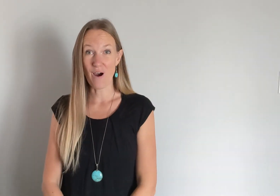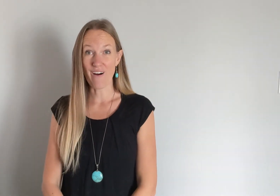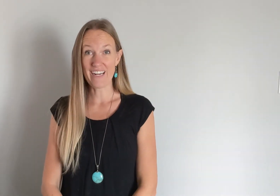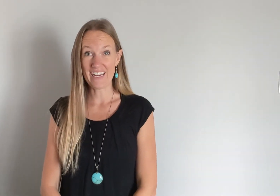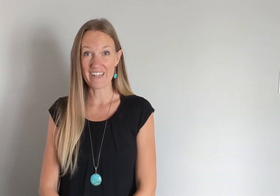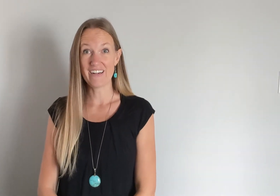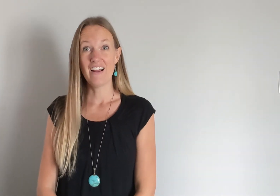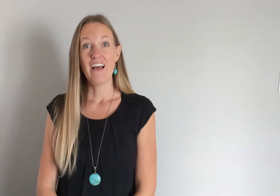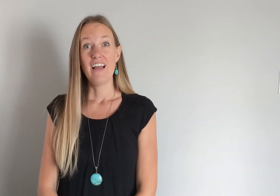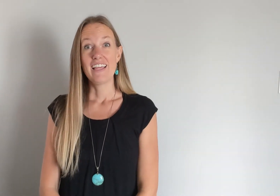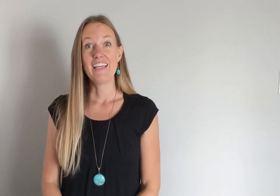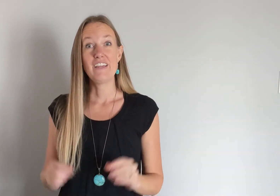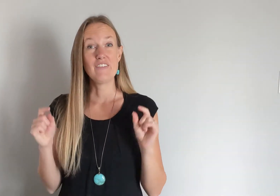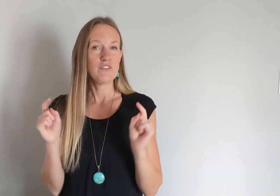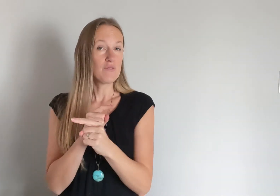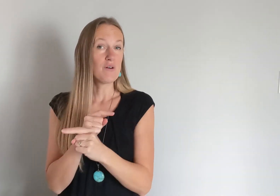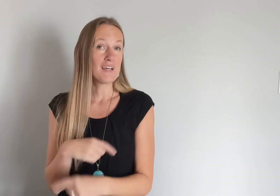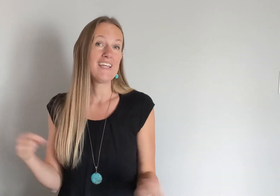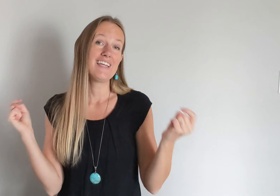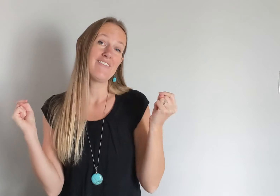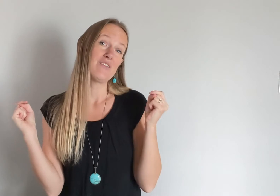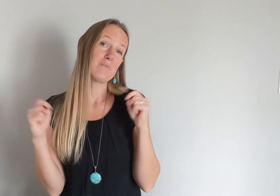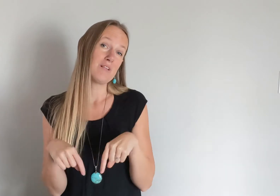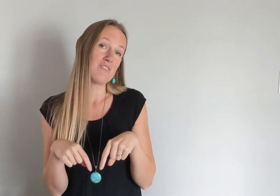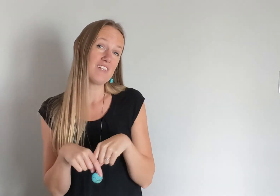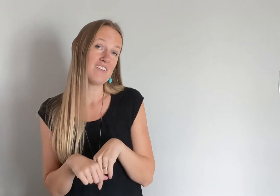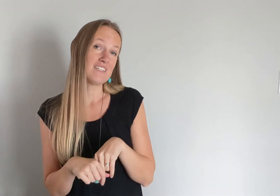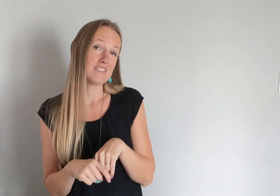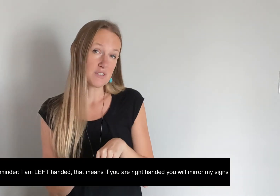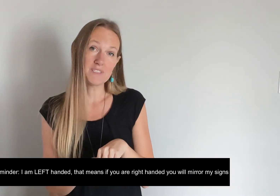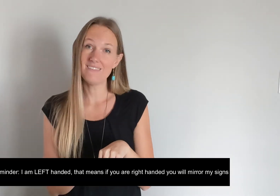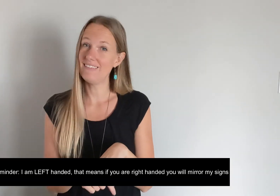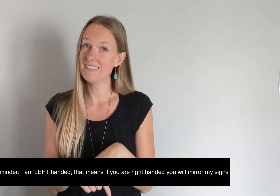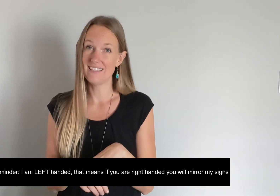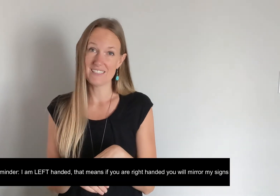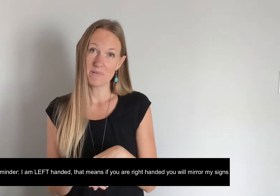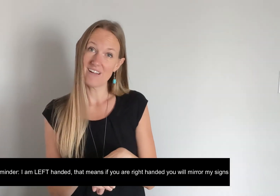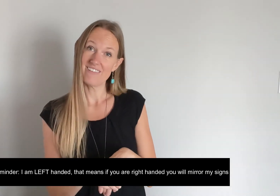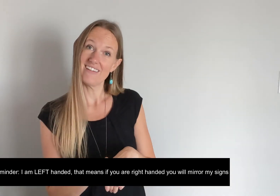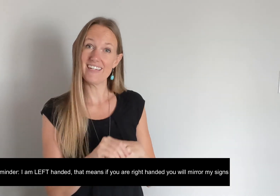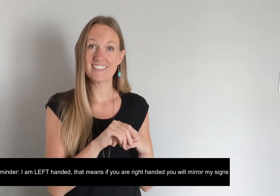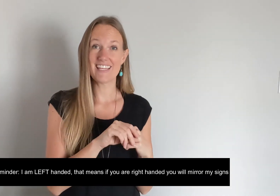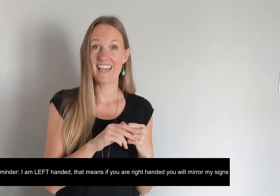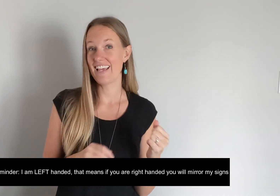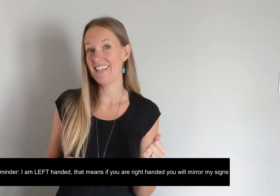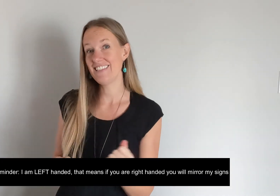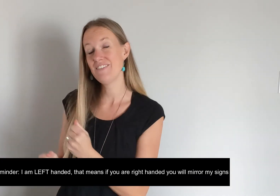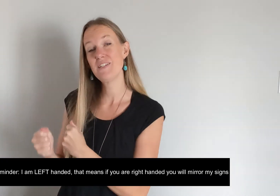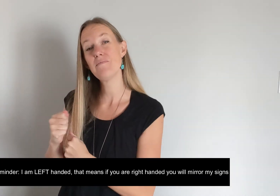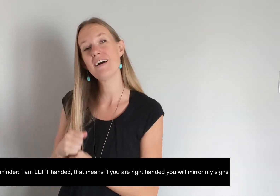are here. If you don't know already, if you look below the video in the description, there's a link to print off the lyrics, and if you don't mind,